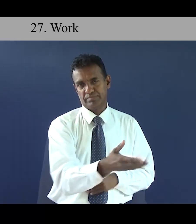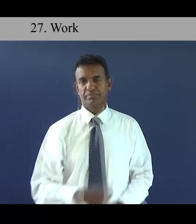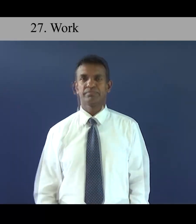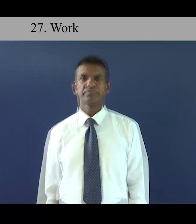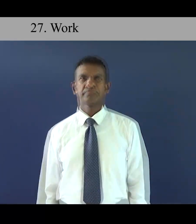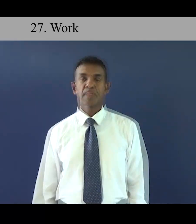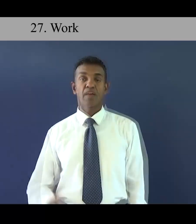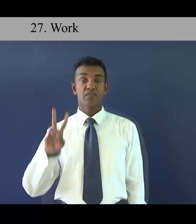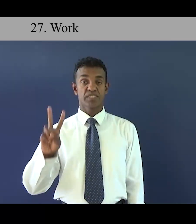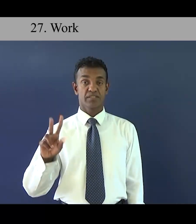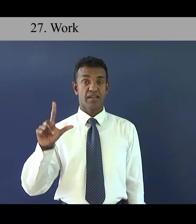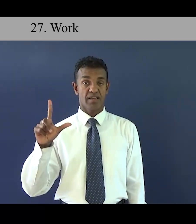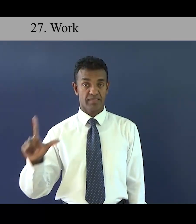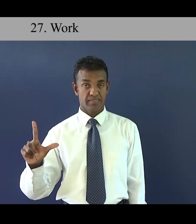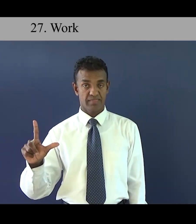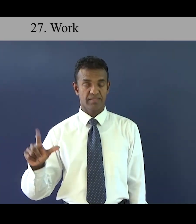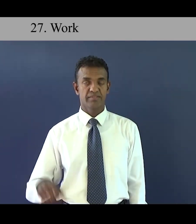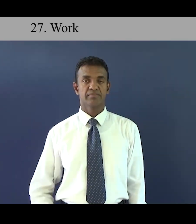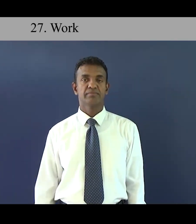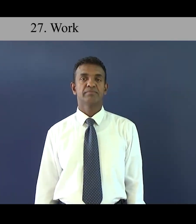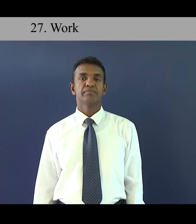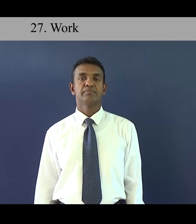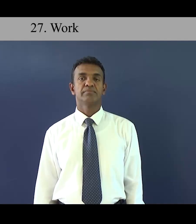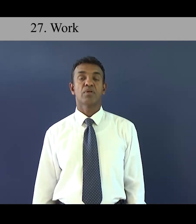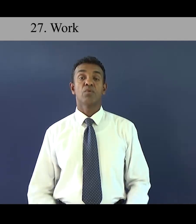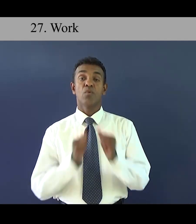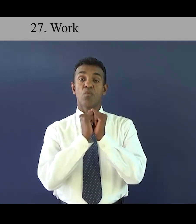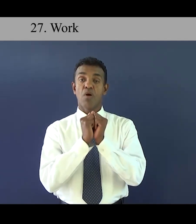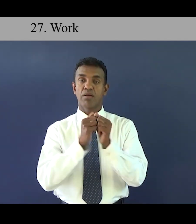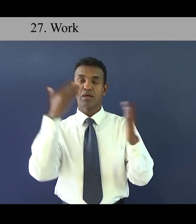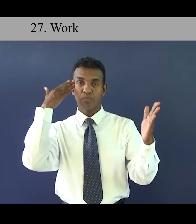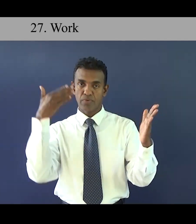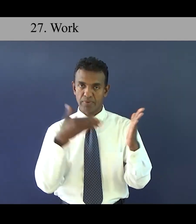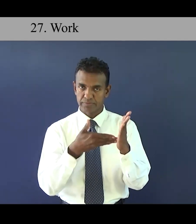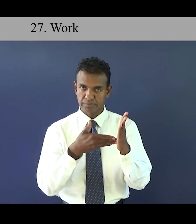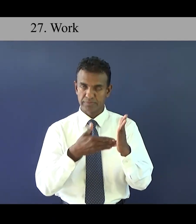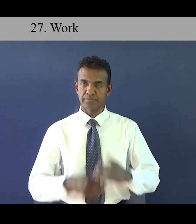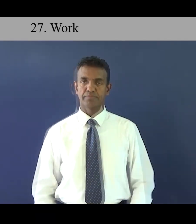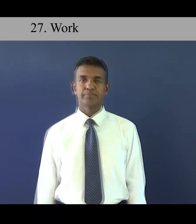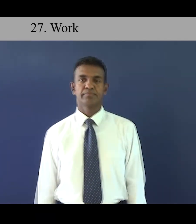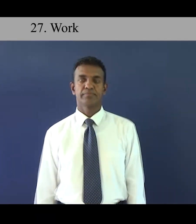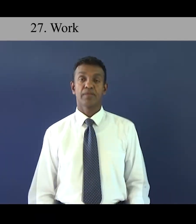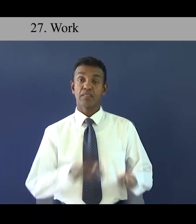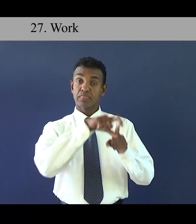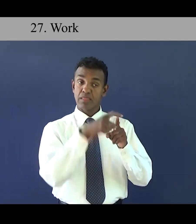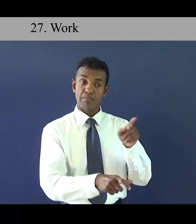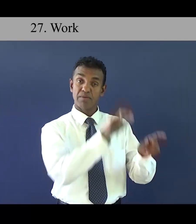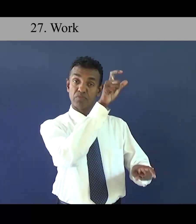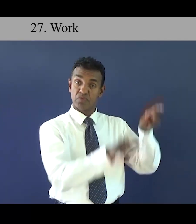Work. Disabled people have a right to work equal with others.